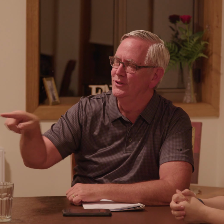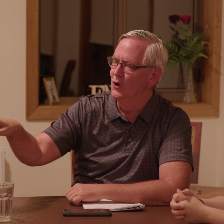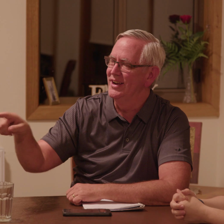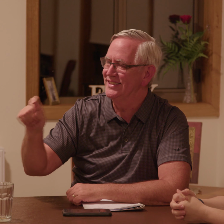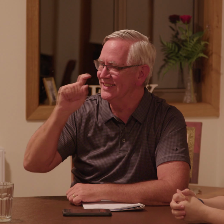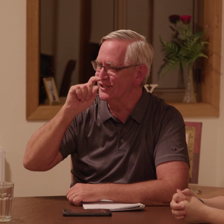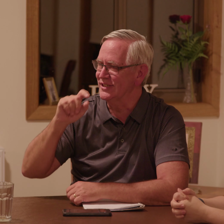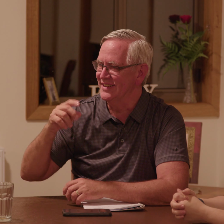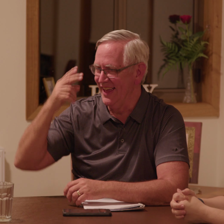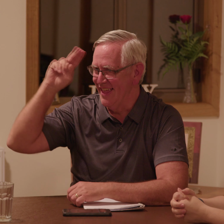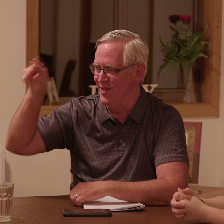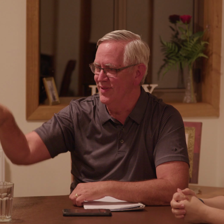You have just a name.